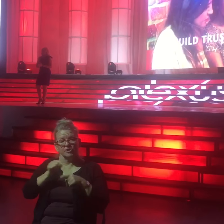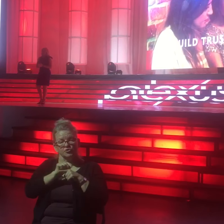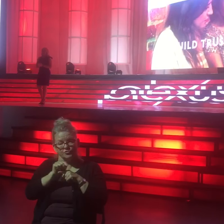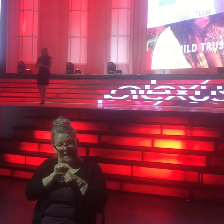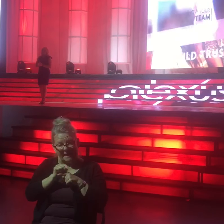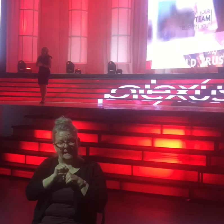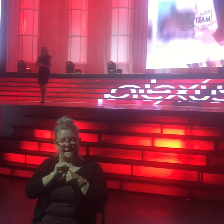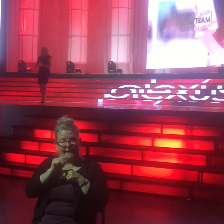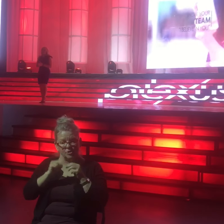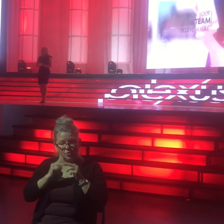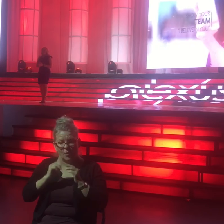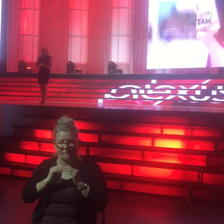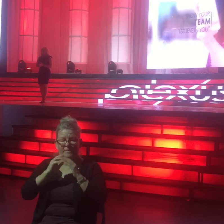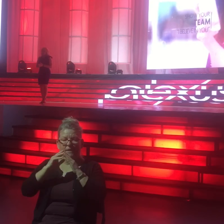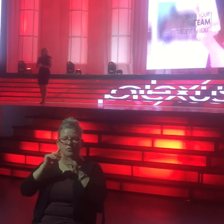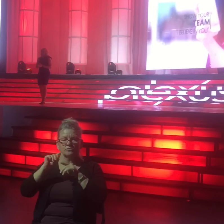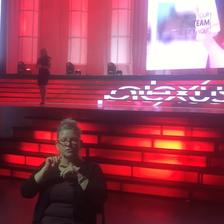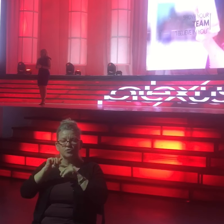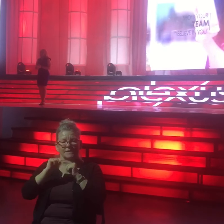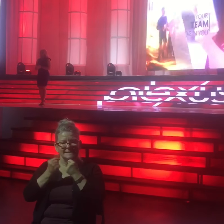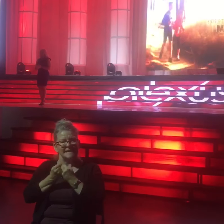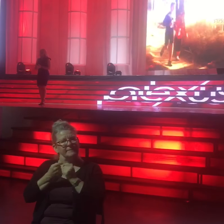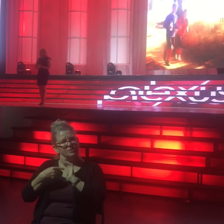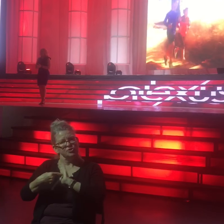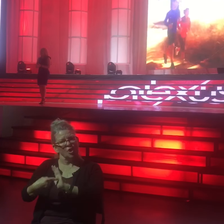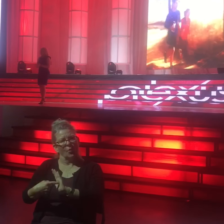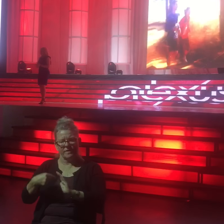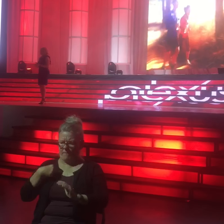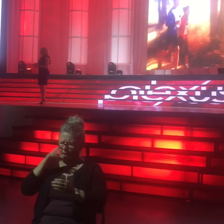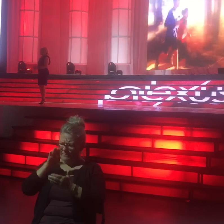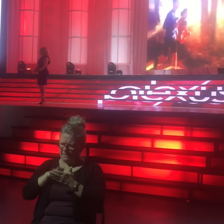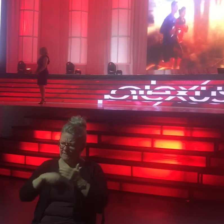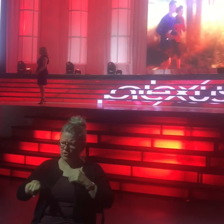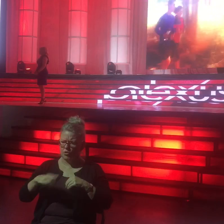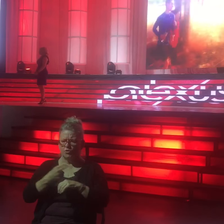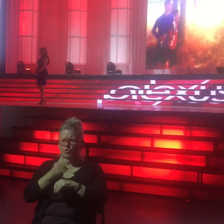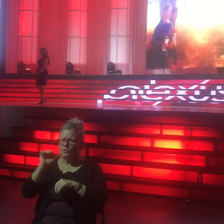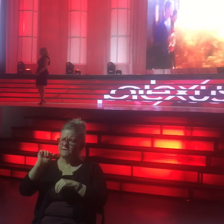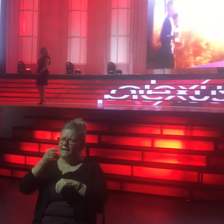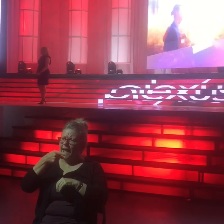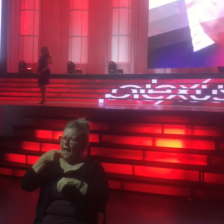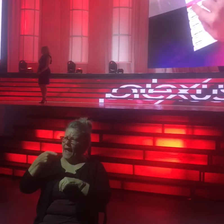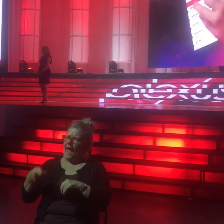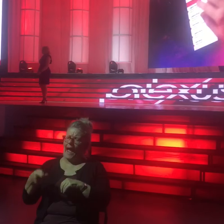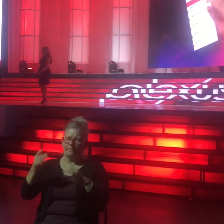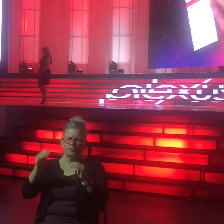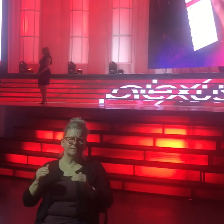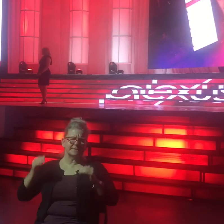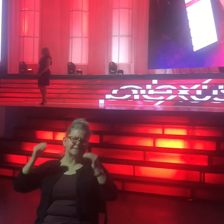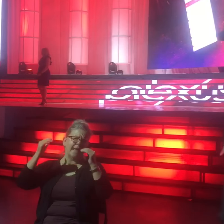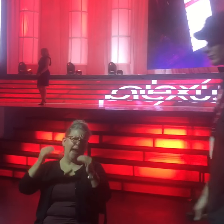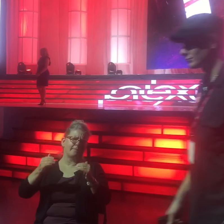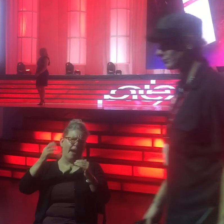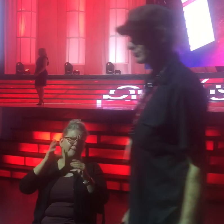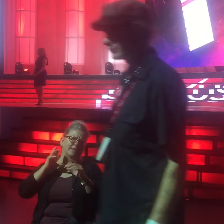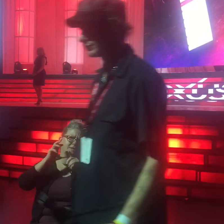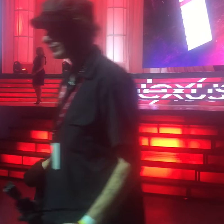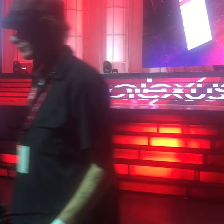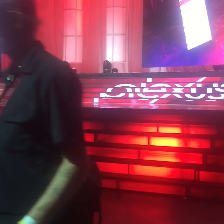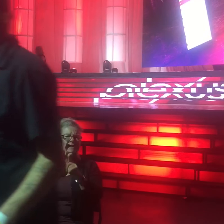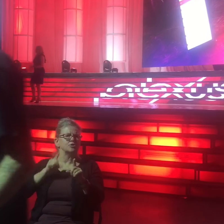team. Show your team, I believe in you. Use the app to step up the pace in achieving your goals, transforming